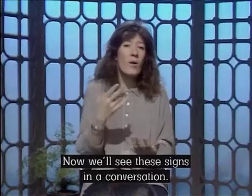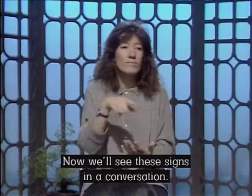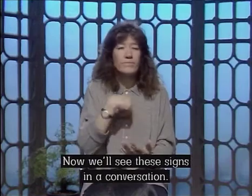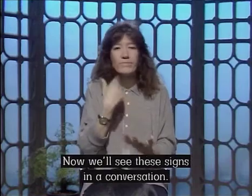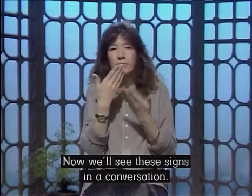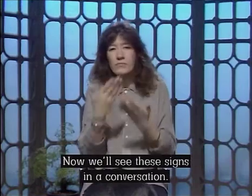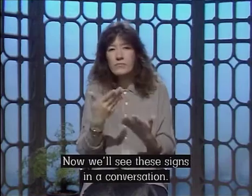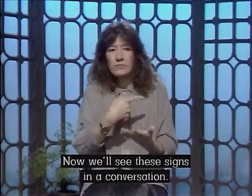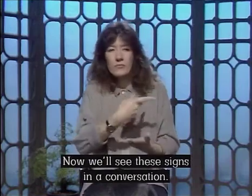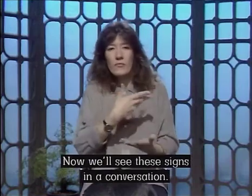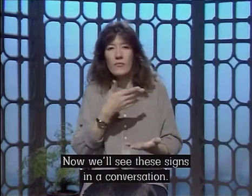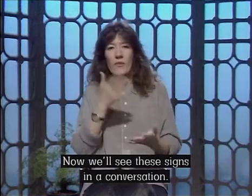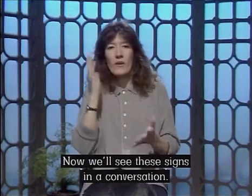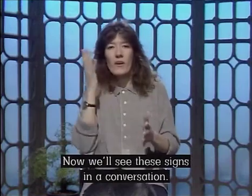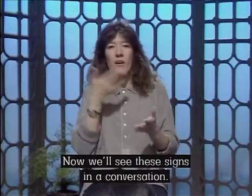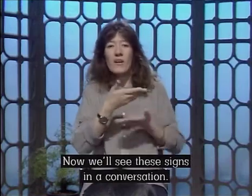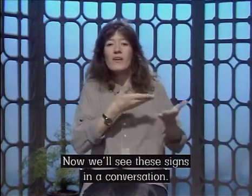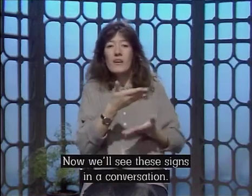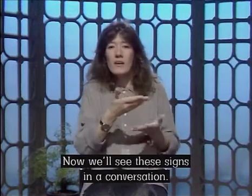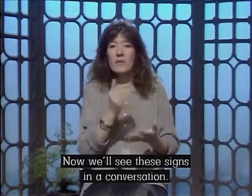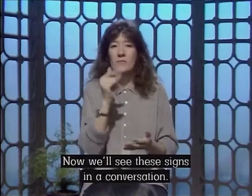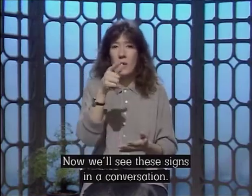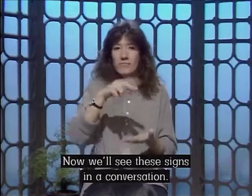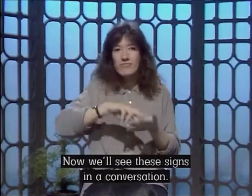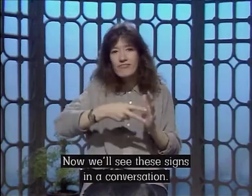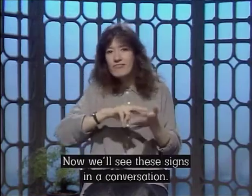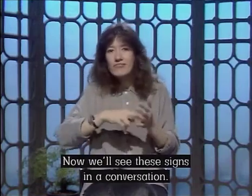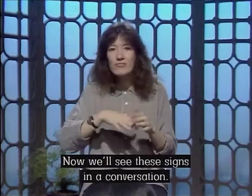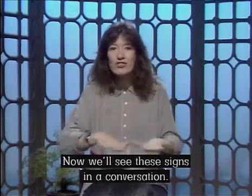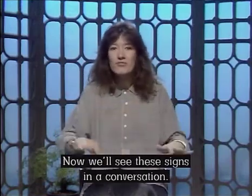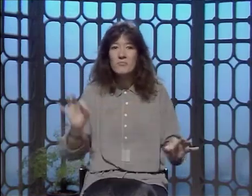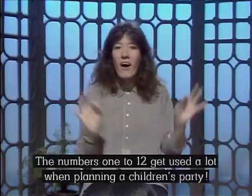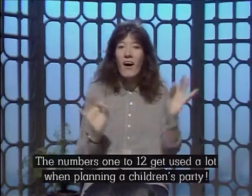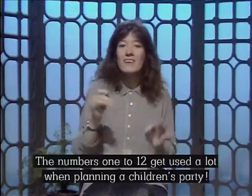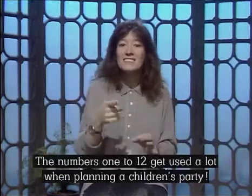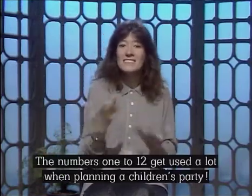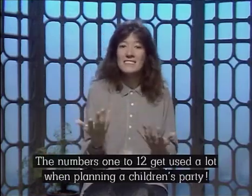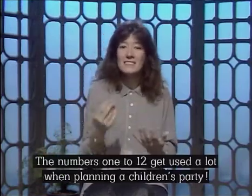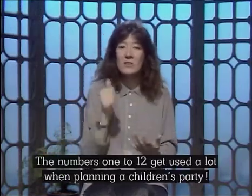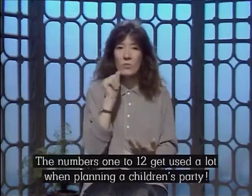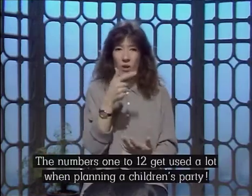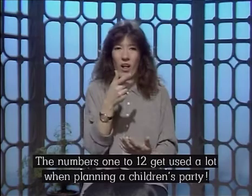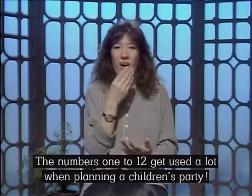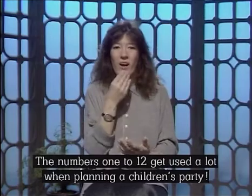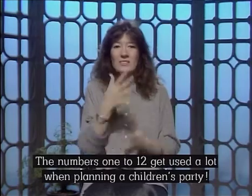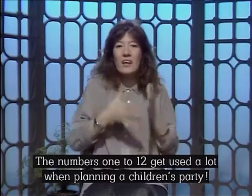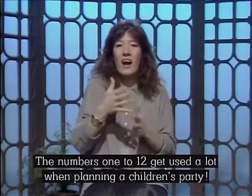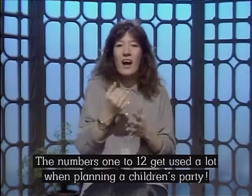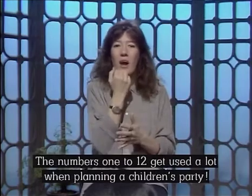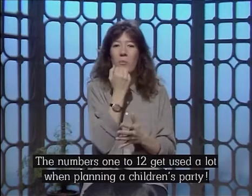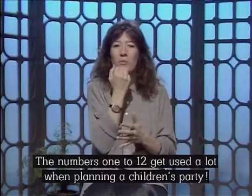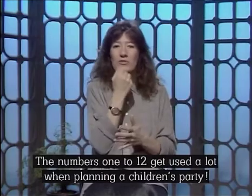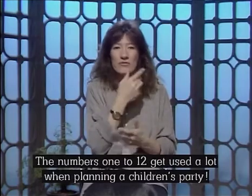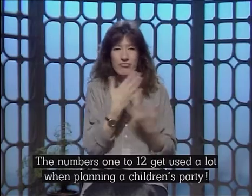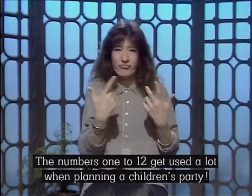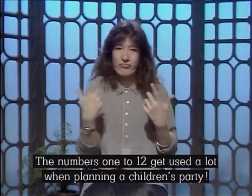Now we'll show you how these signs might be used in a conversation. The numbers 1 to 12 get used a lot if you're